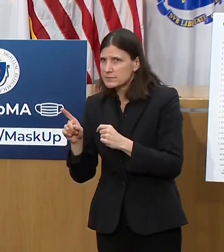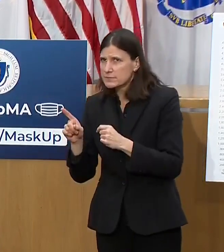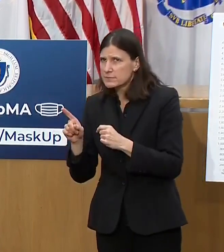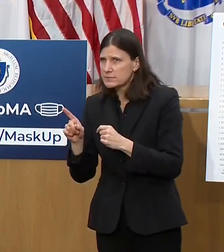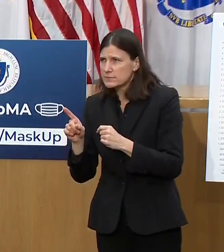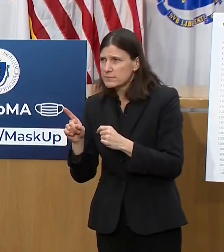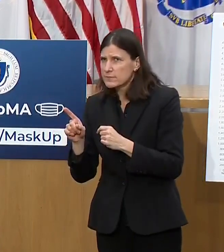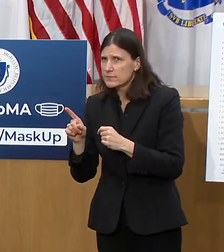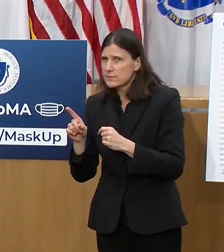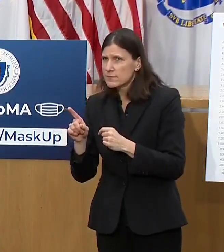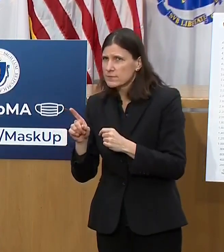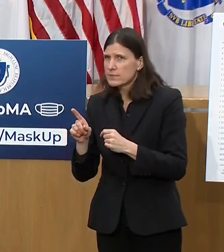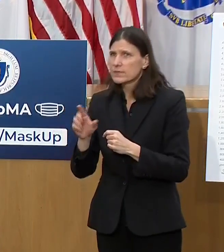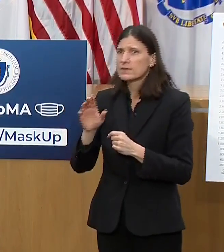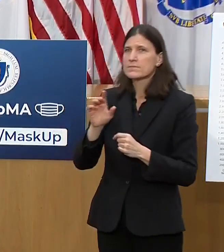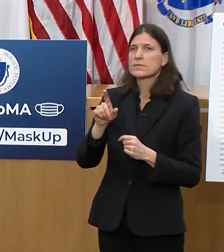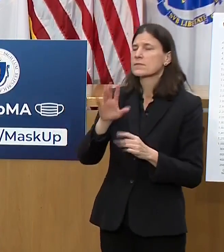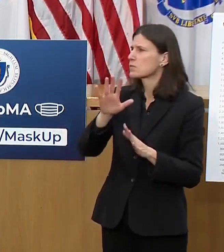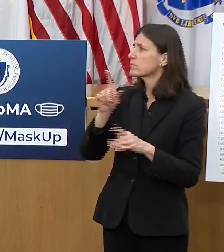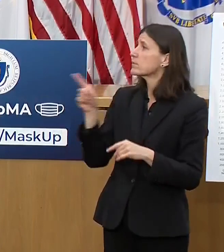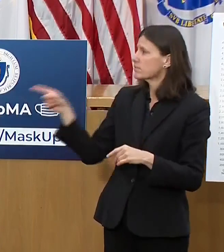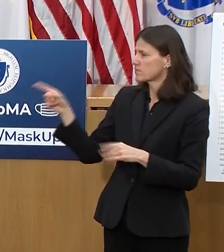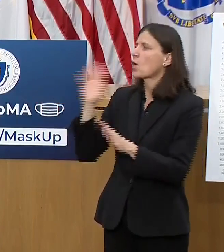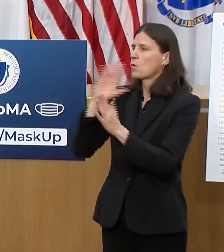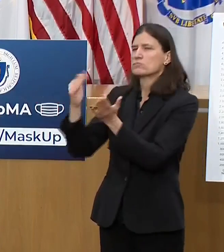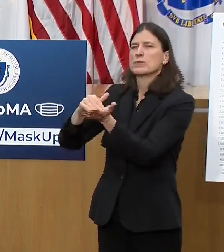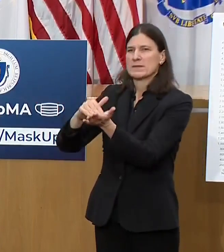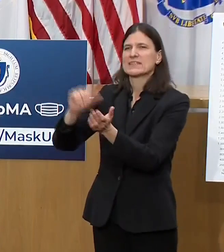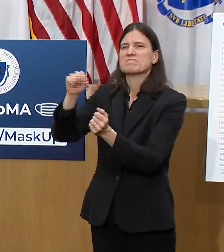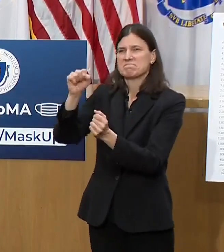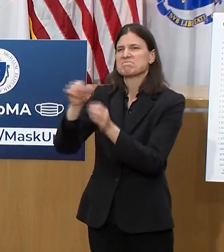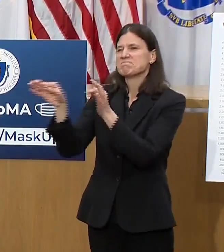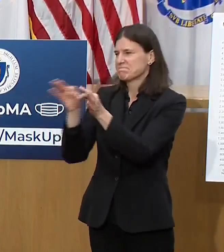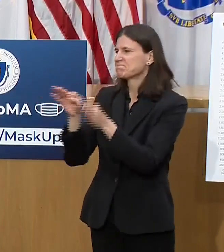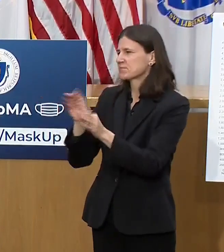Well, I think it's not until the symptoms become more severe